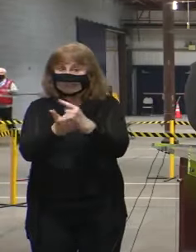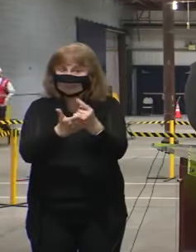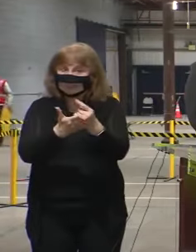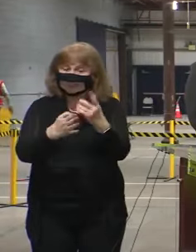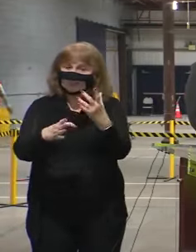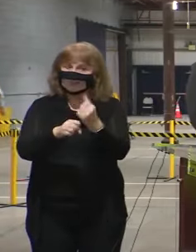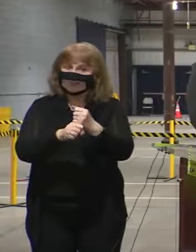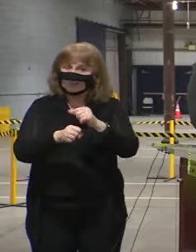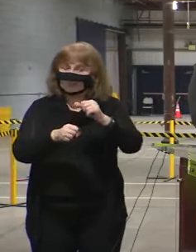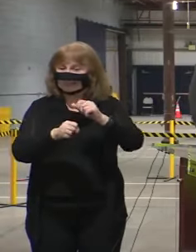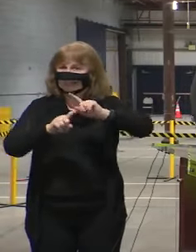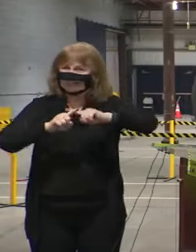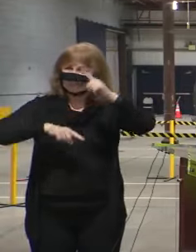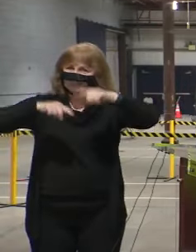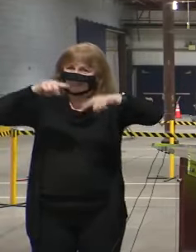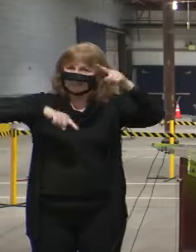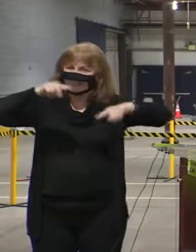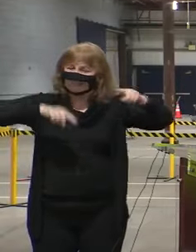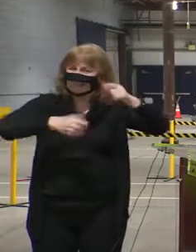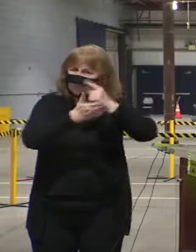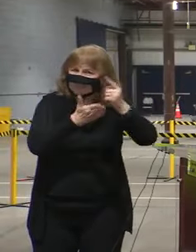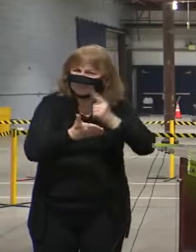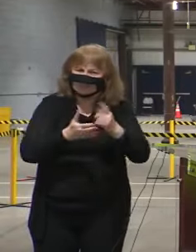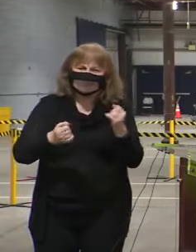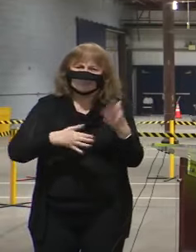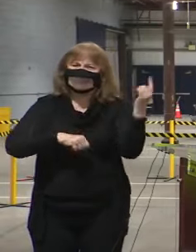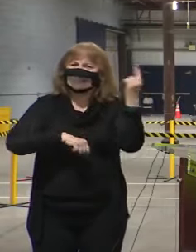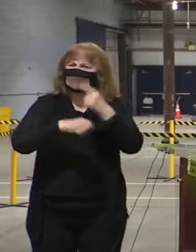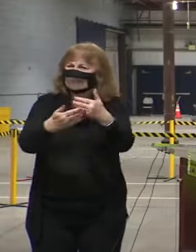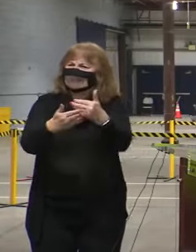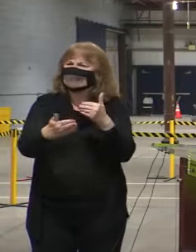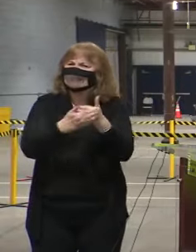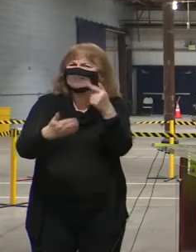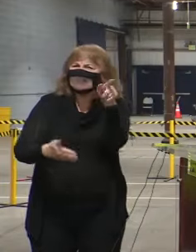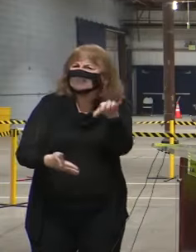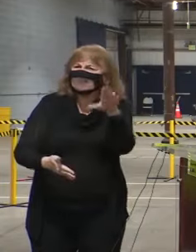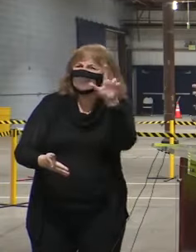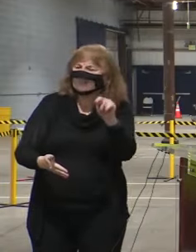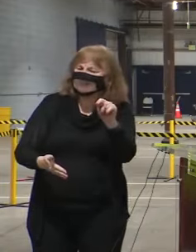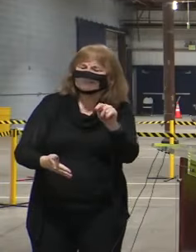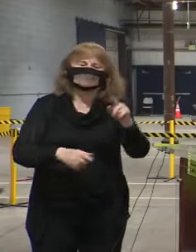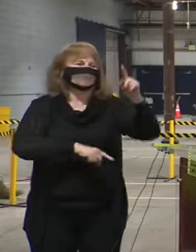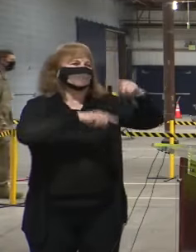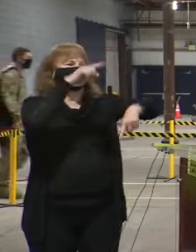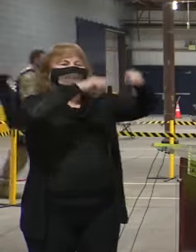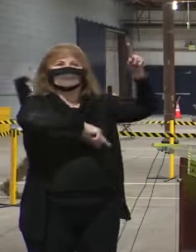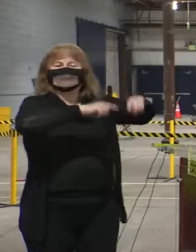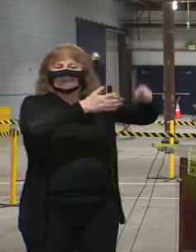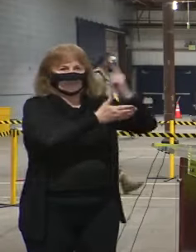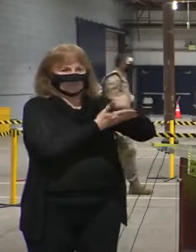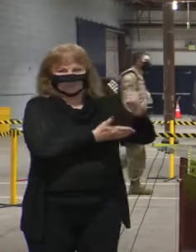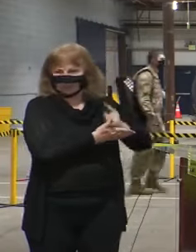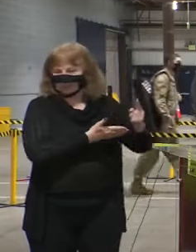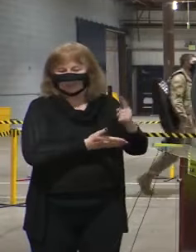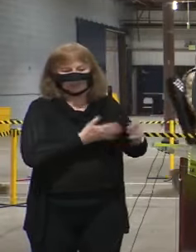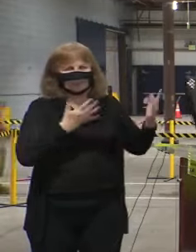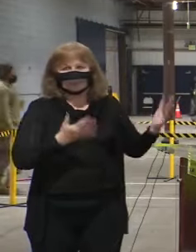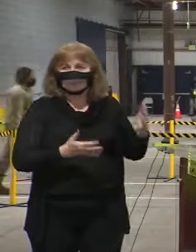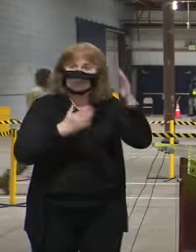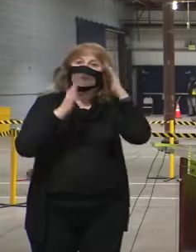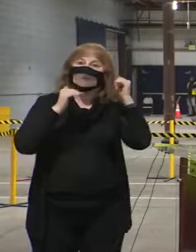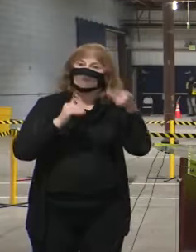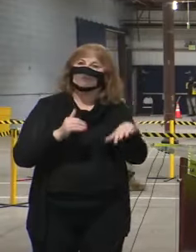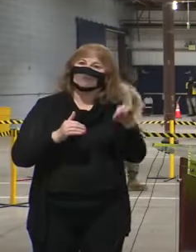a different amount every single week? And about how many days in advance do you find out? Different amount every week, and we